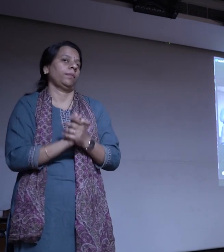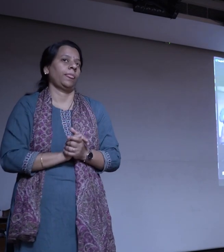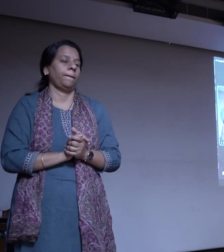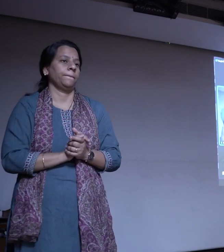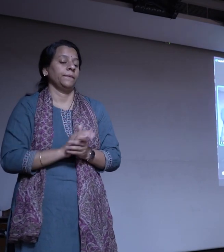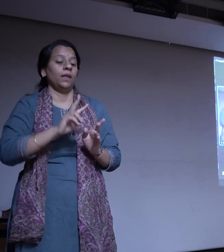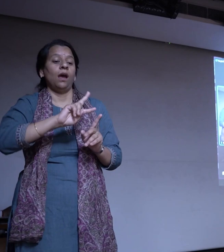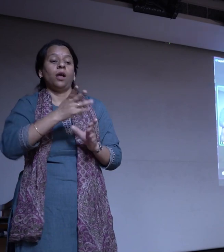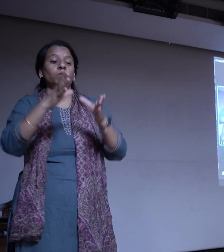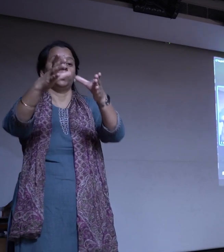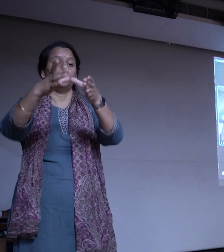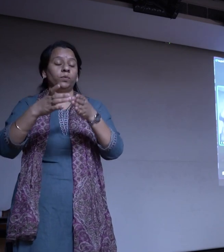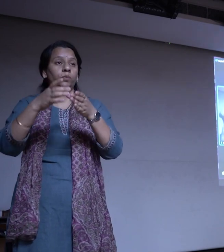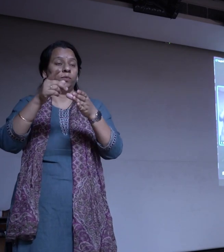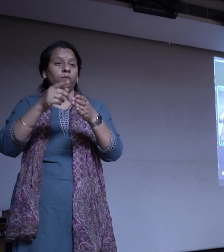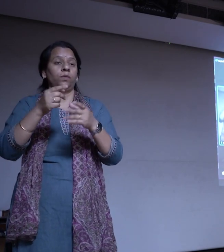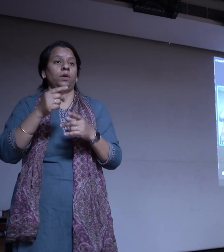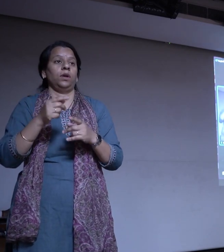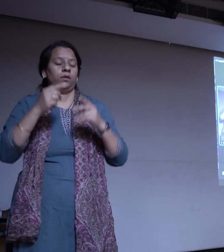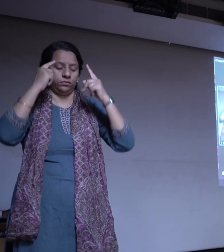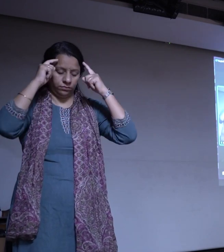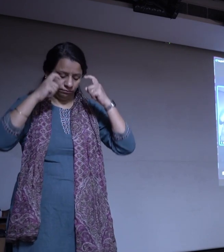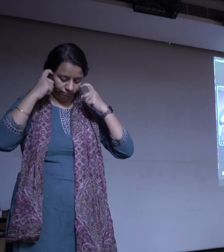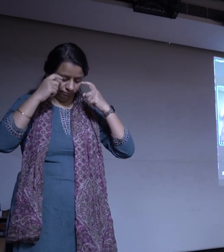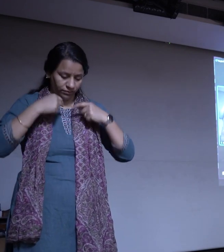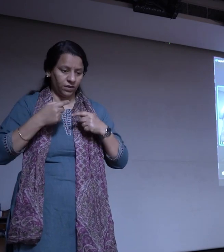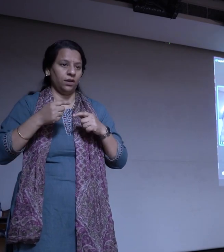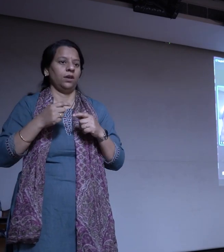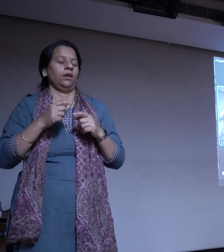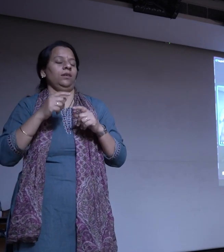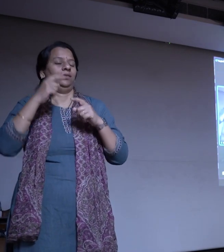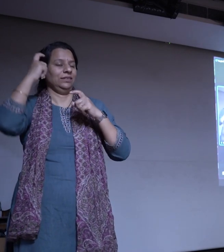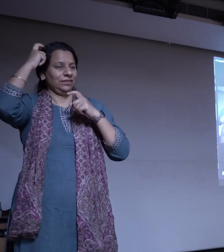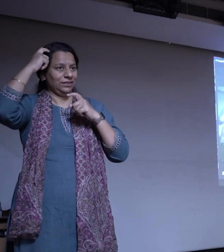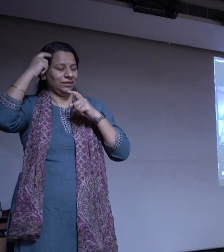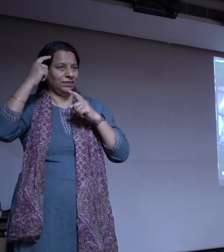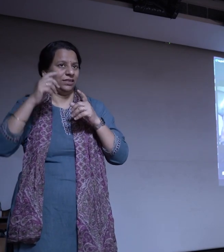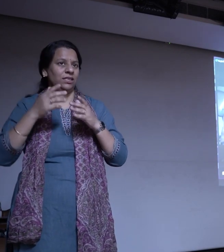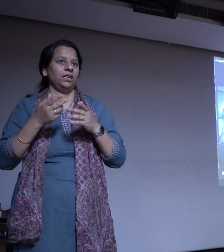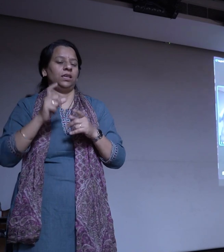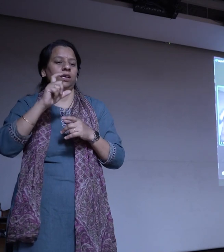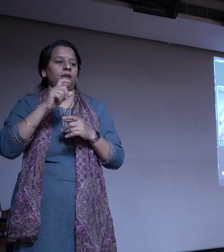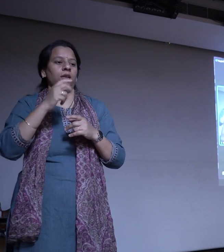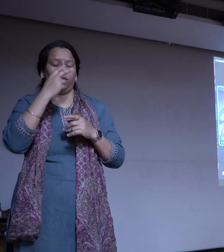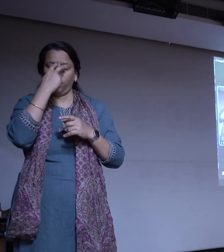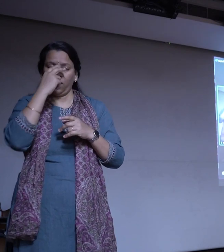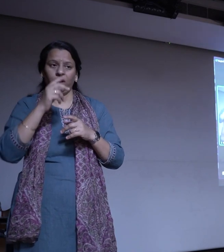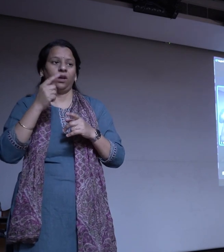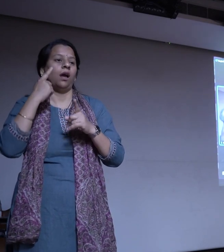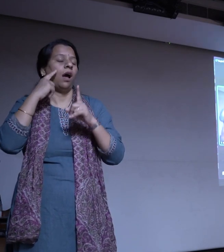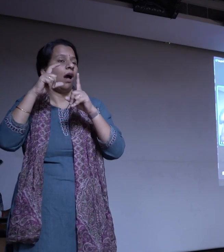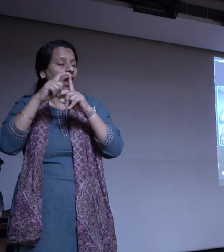so in the other group autism Down syndrome classic low IQ K intellectual